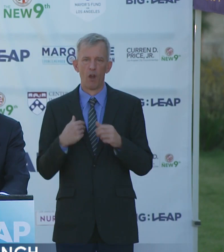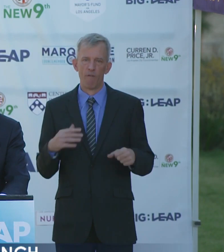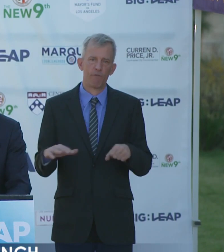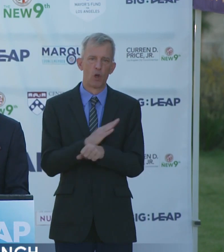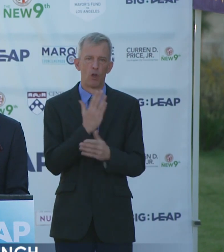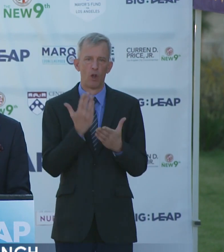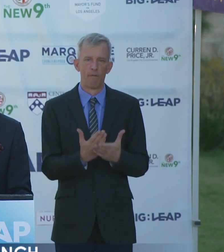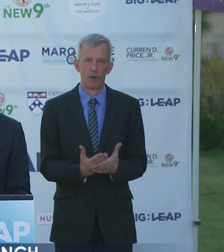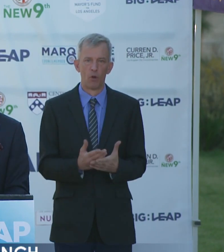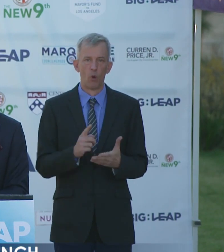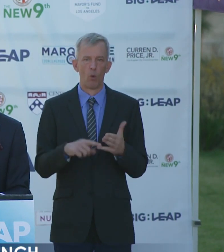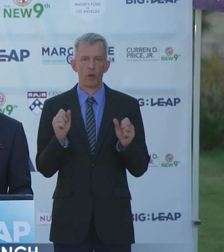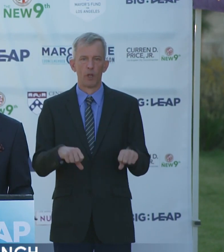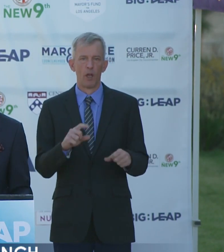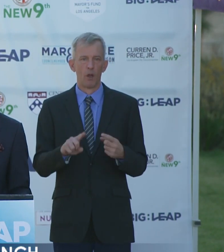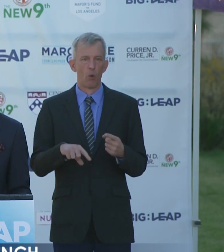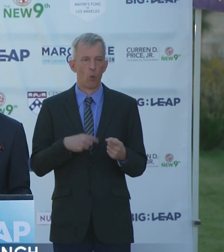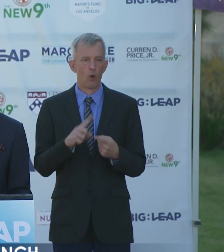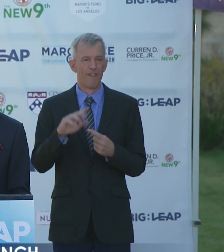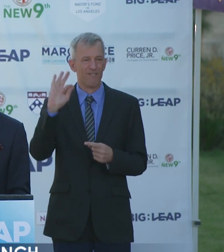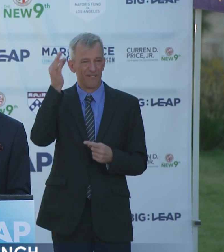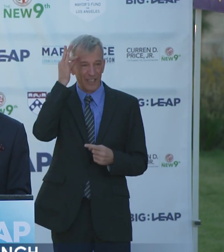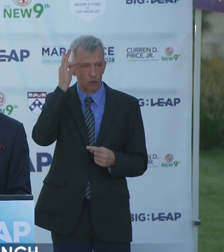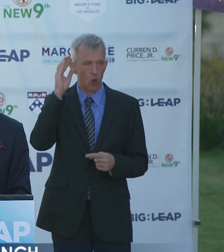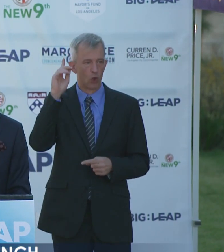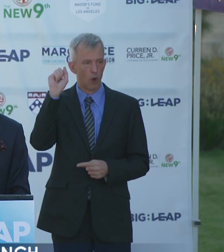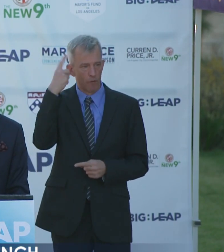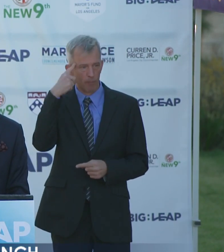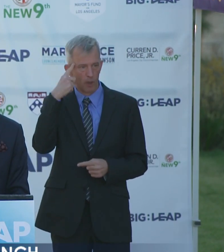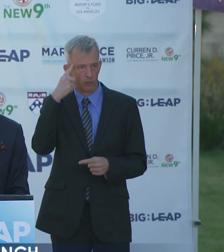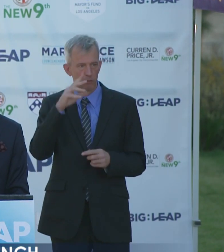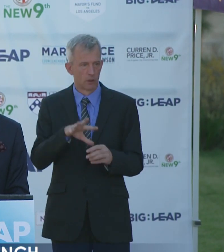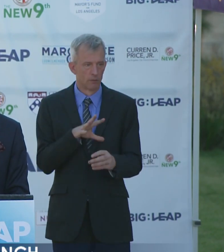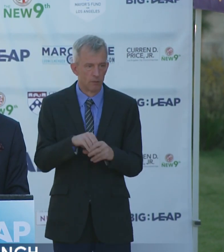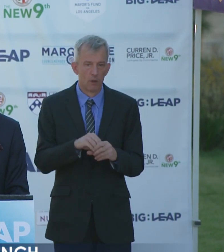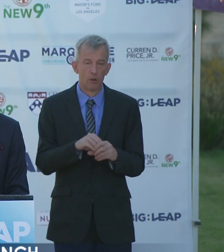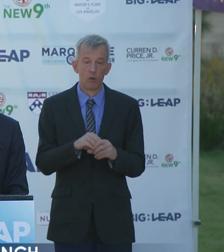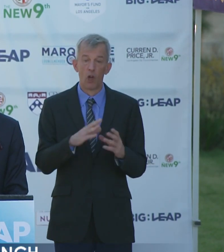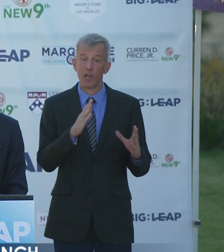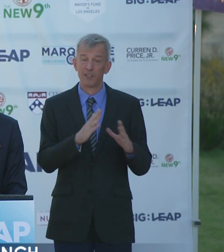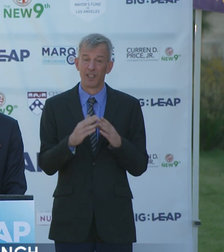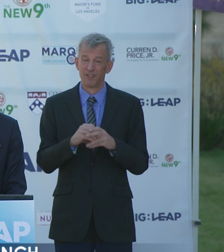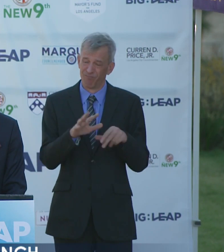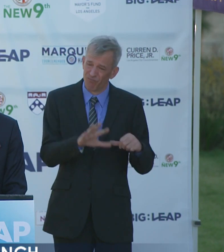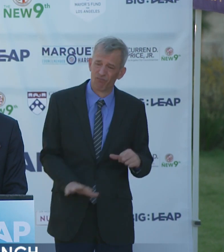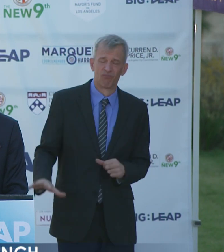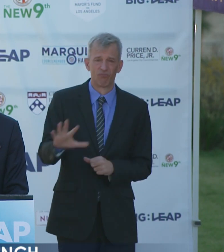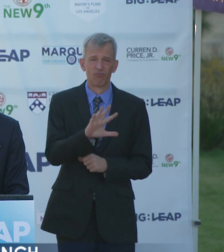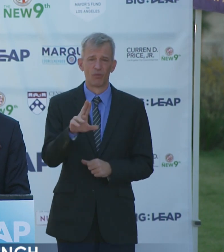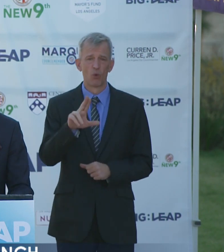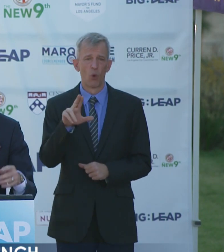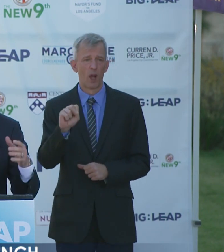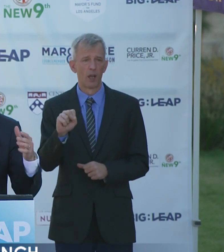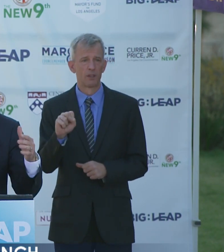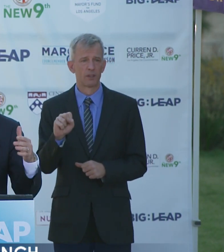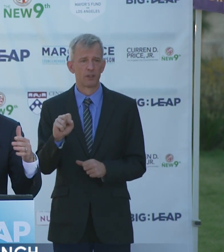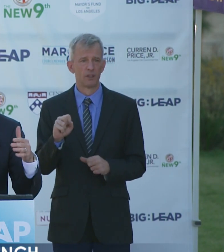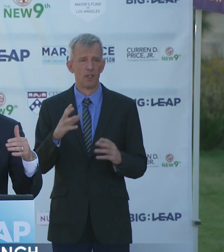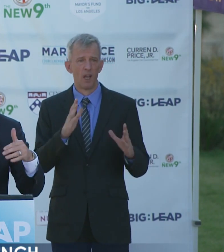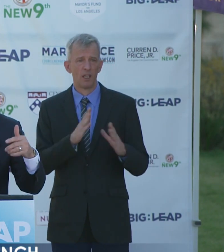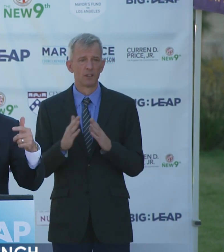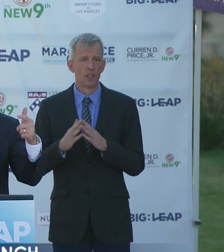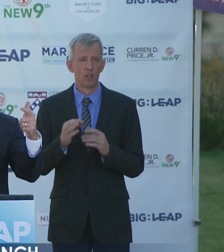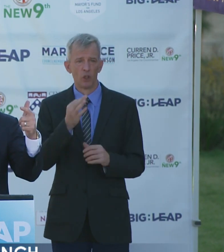government steps up. And that's really what this movement is about. Cities doing this across America, now dozens of them, including cities that soon